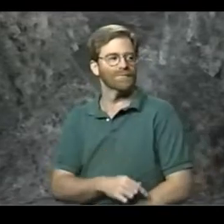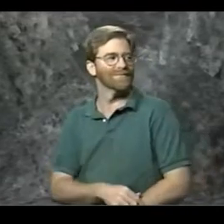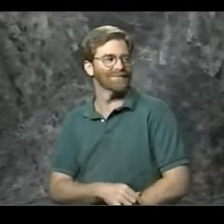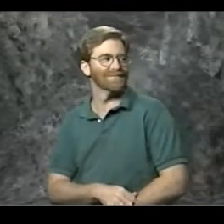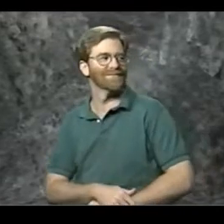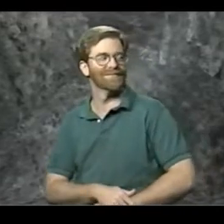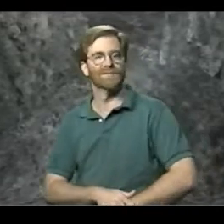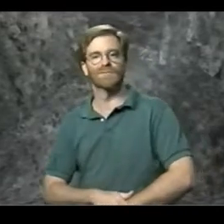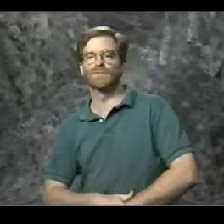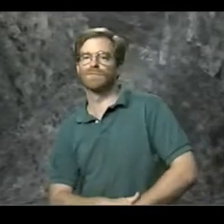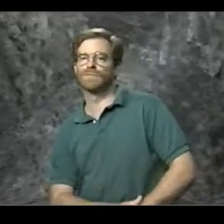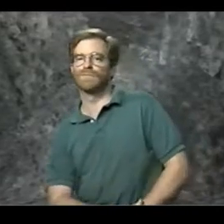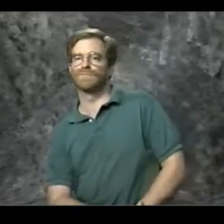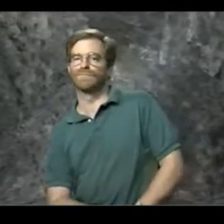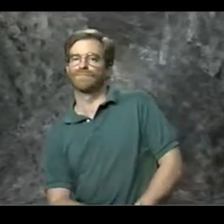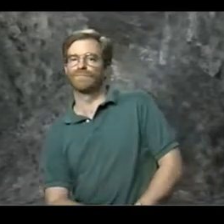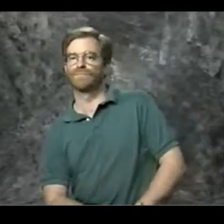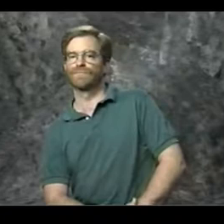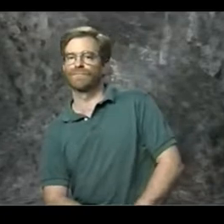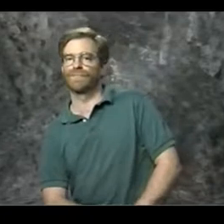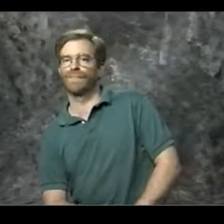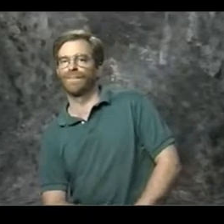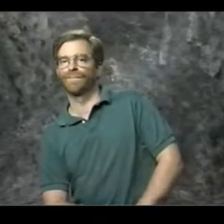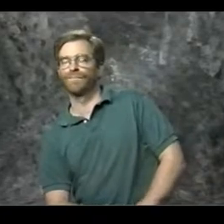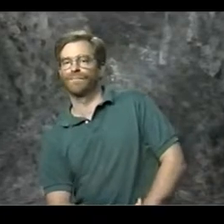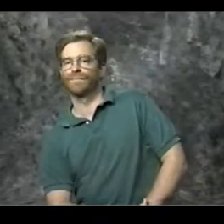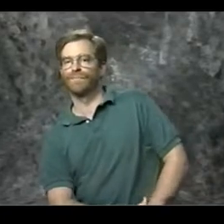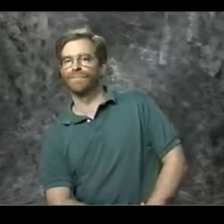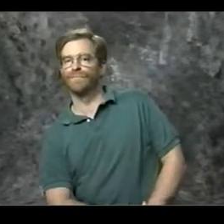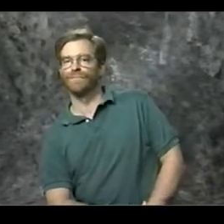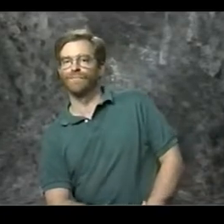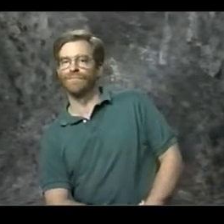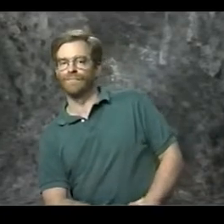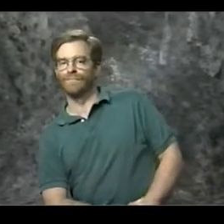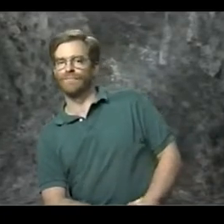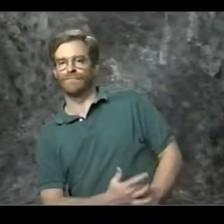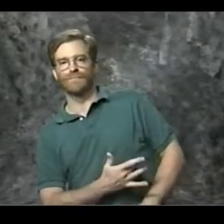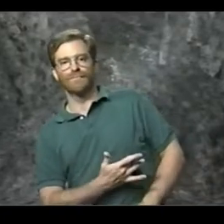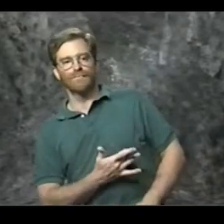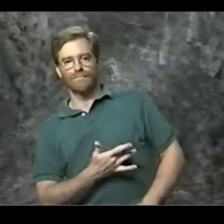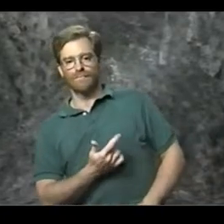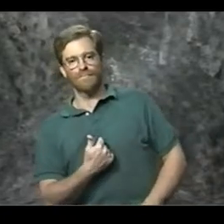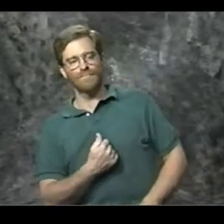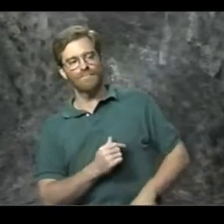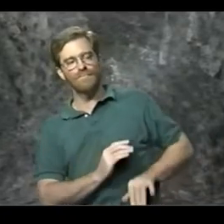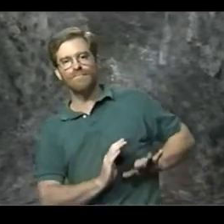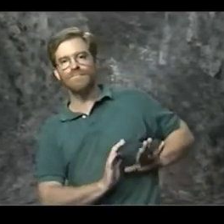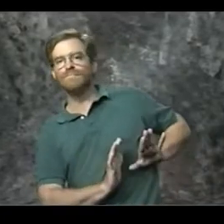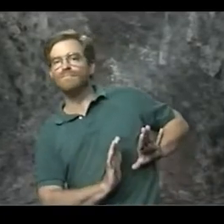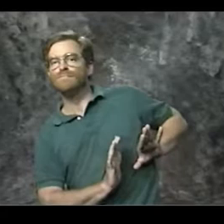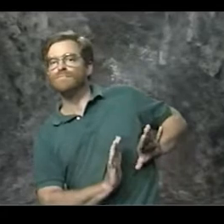sure enough, they wiggled their way on into the seat next to me and sat down.